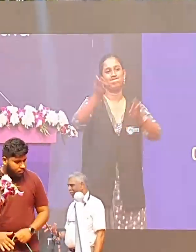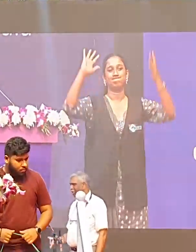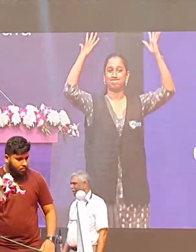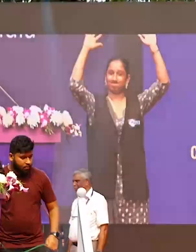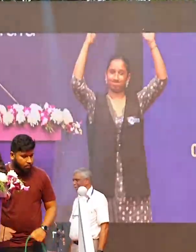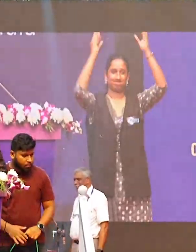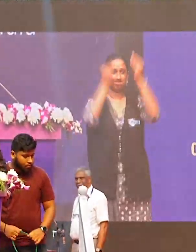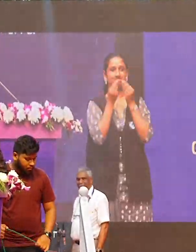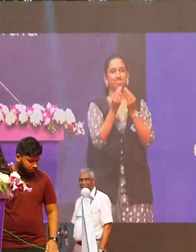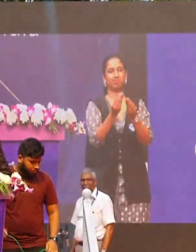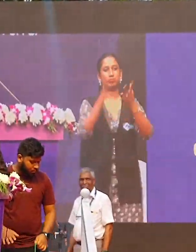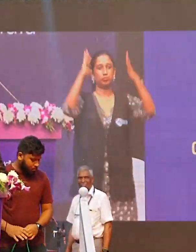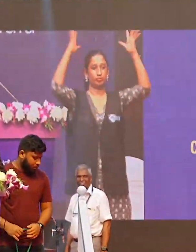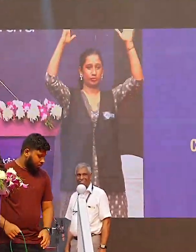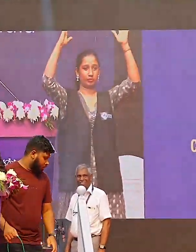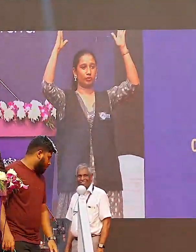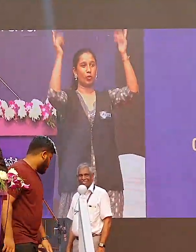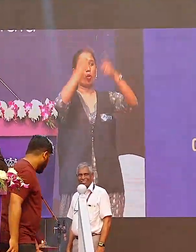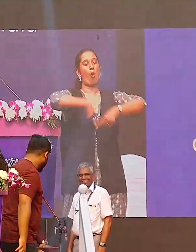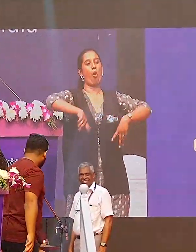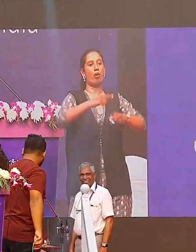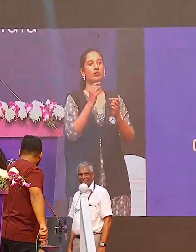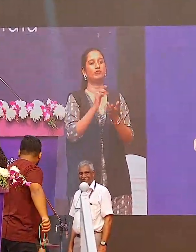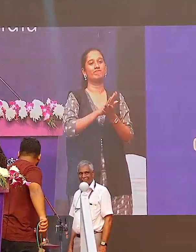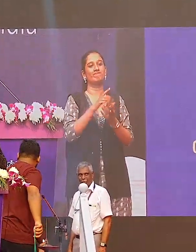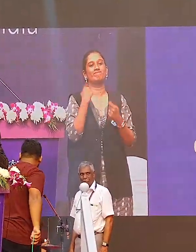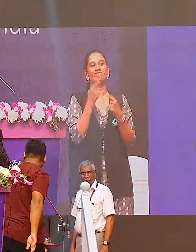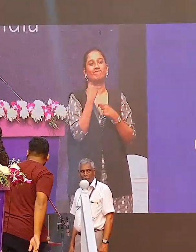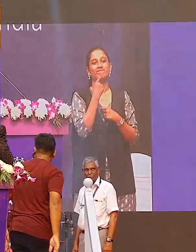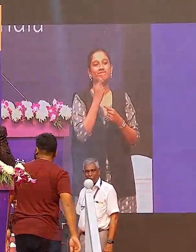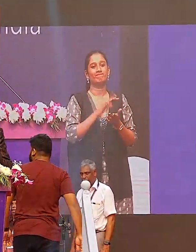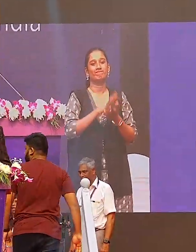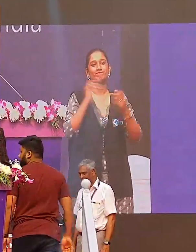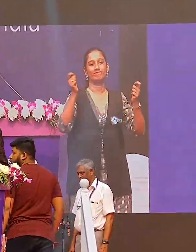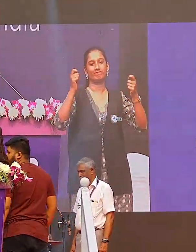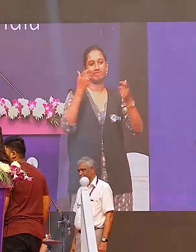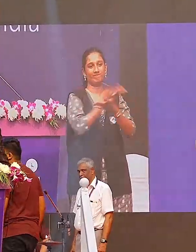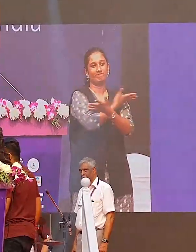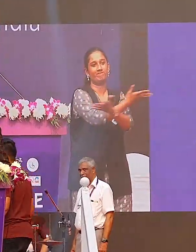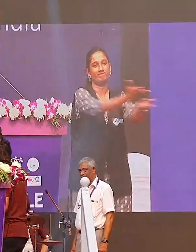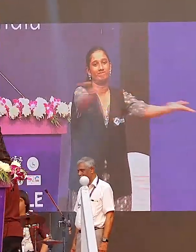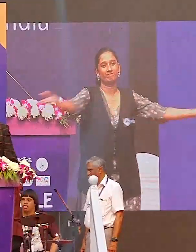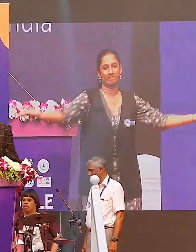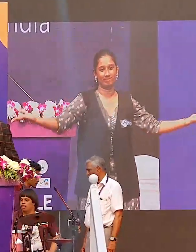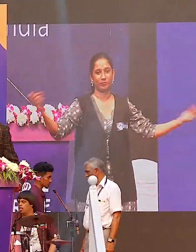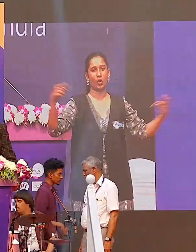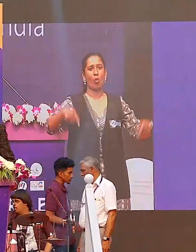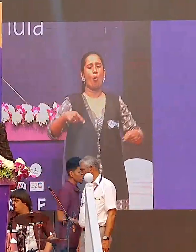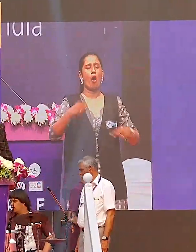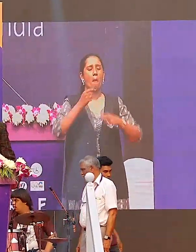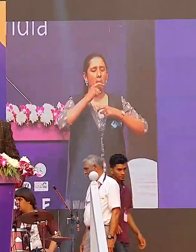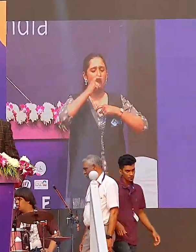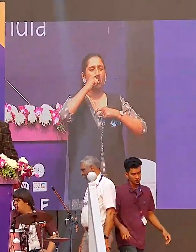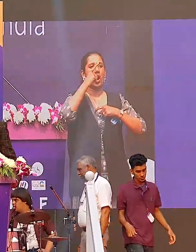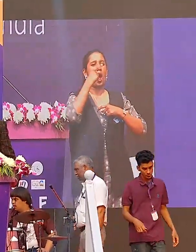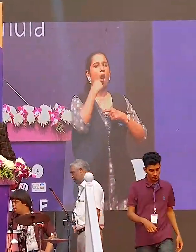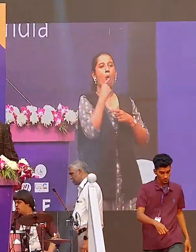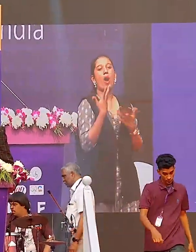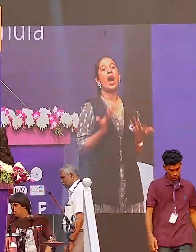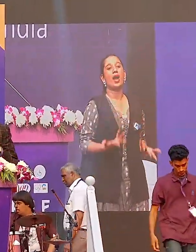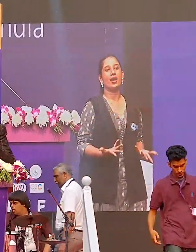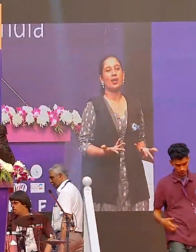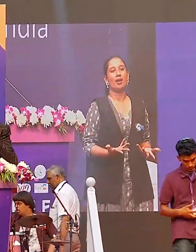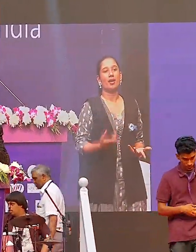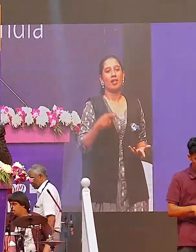applause. We proudly present to you Purple Fest. Why did I say proudly present Purple Fest?